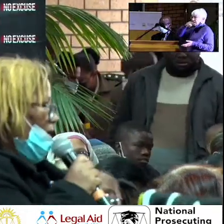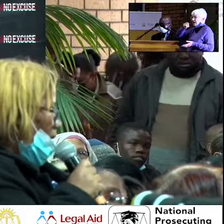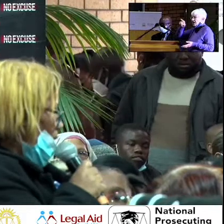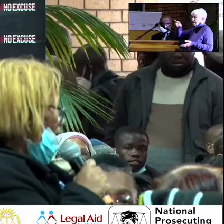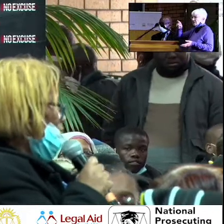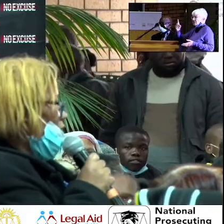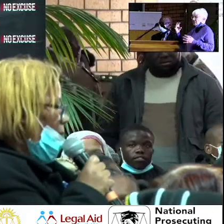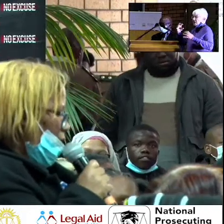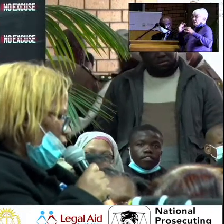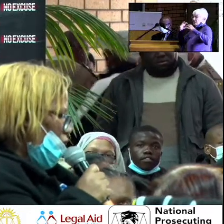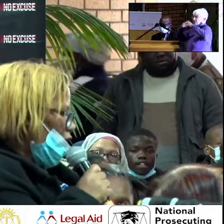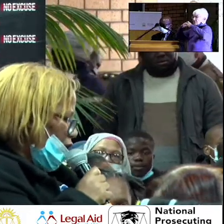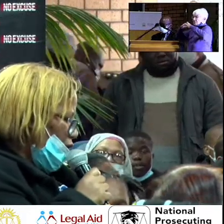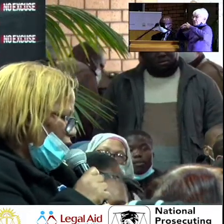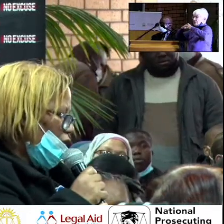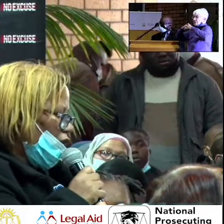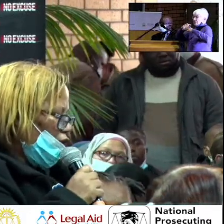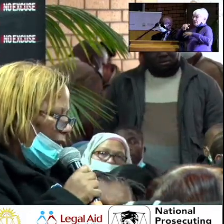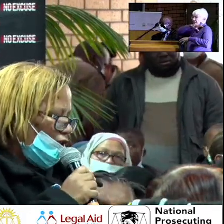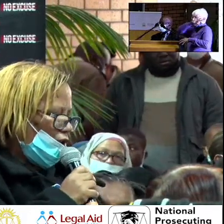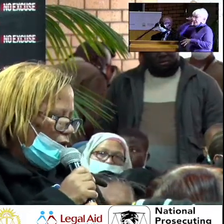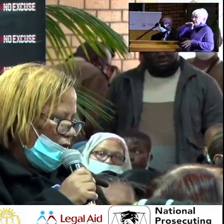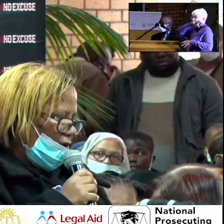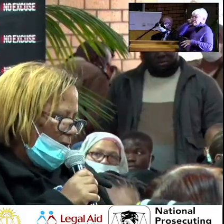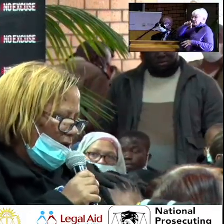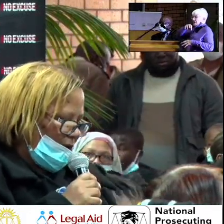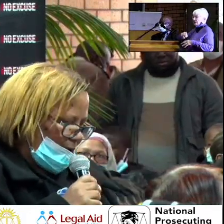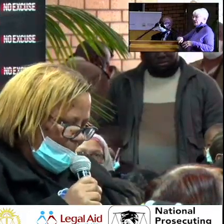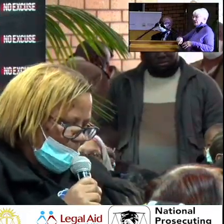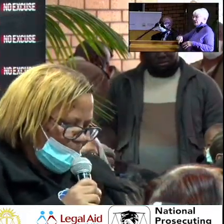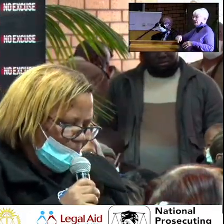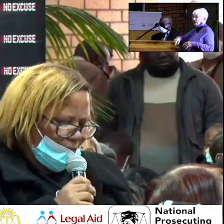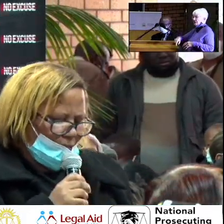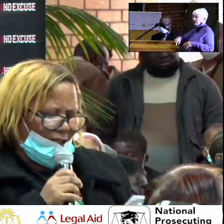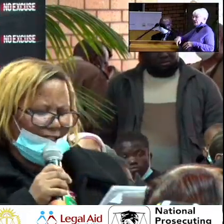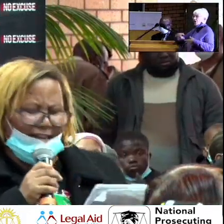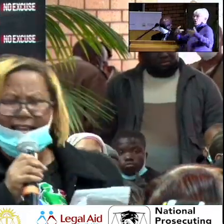how long are you going to continue to exclude Belhar?